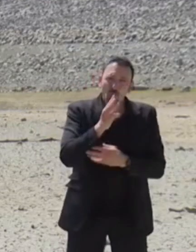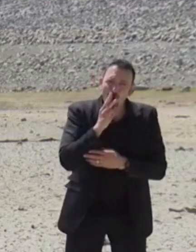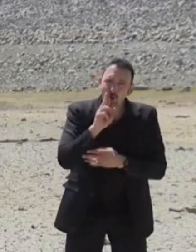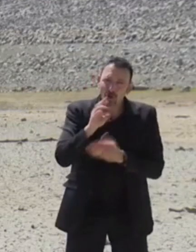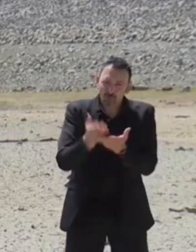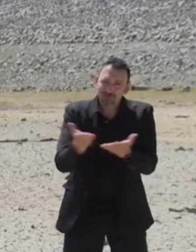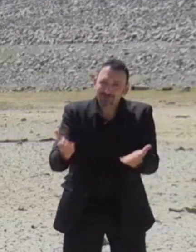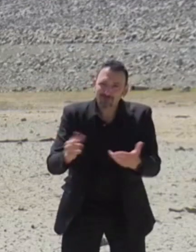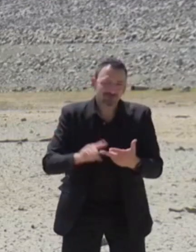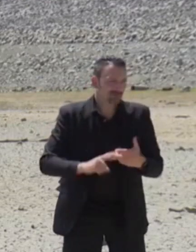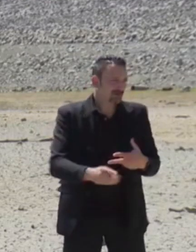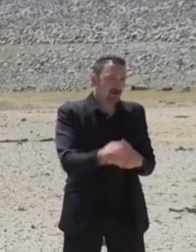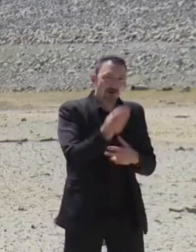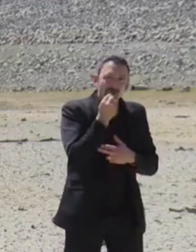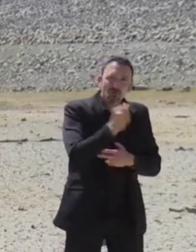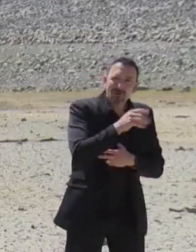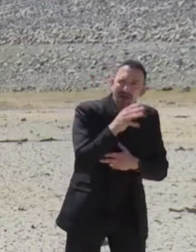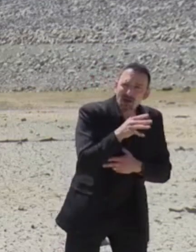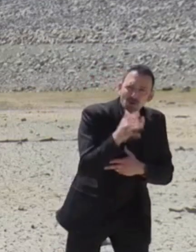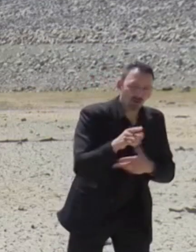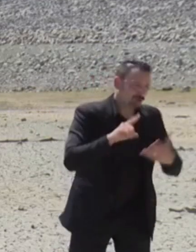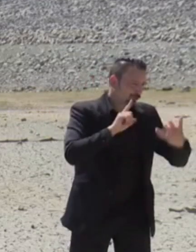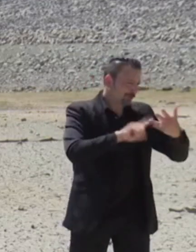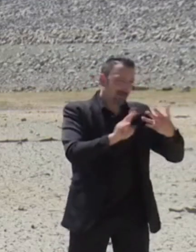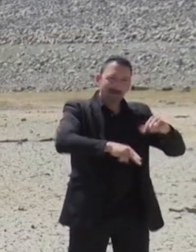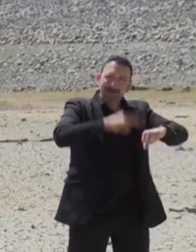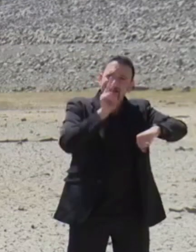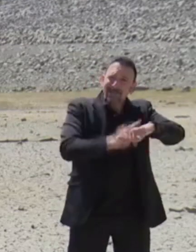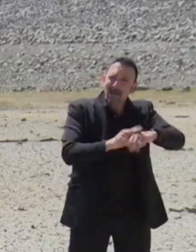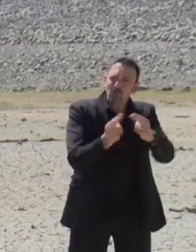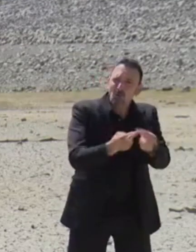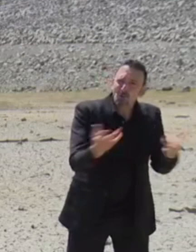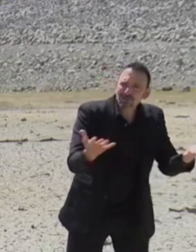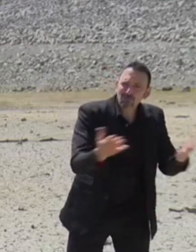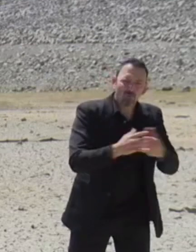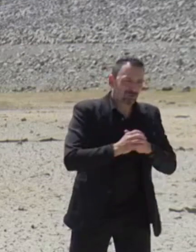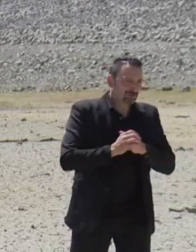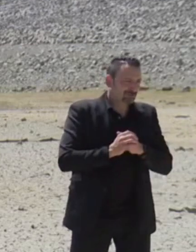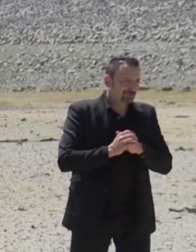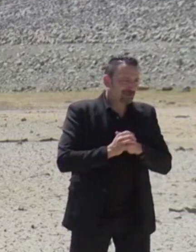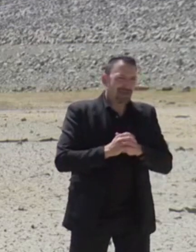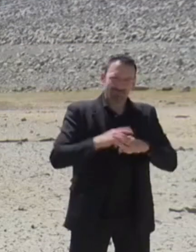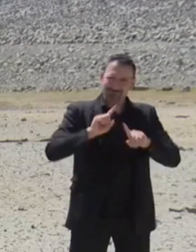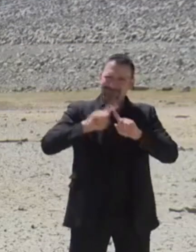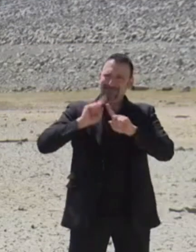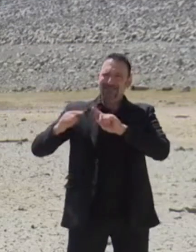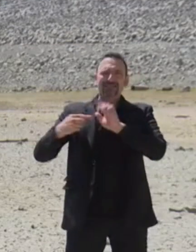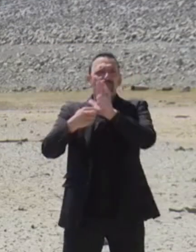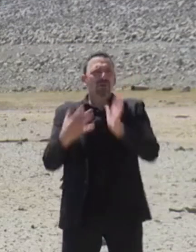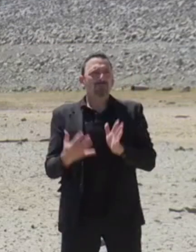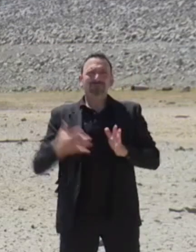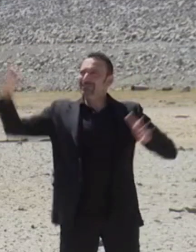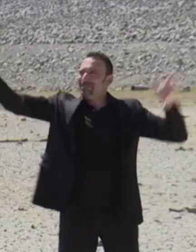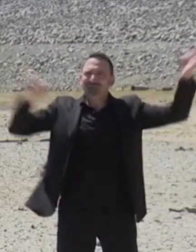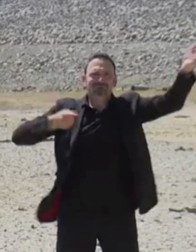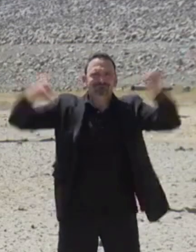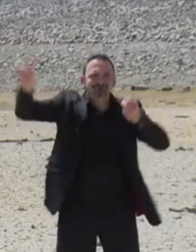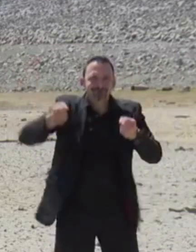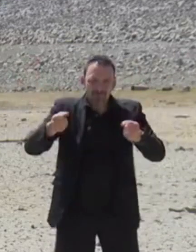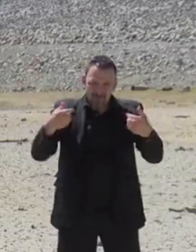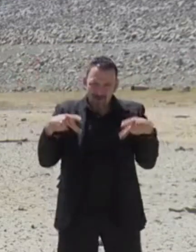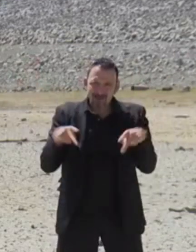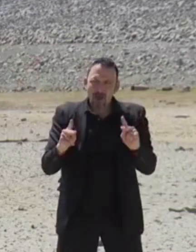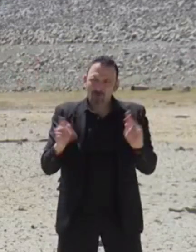from Food and Ag, as well as Natural Resource Agency and the leaders that are assembled here. Allow them more flexibility,